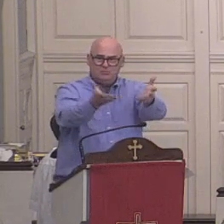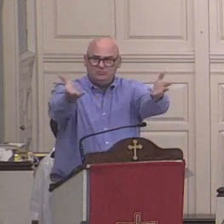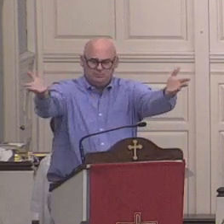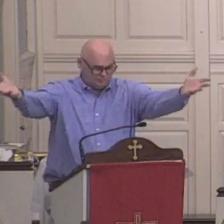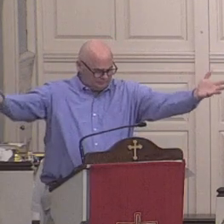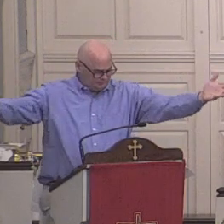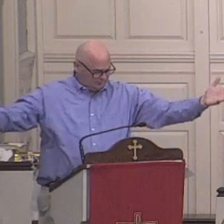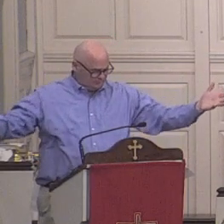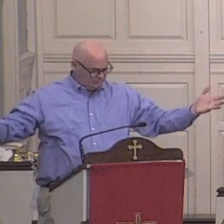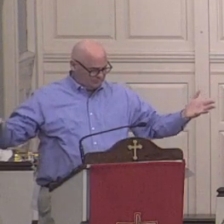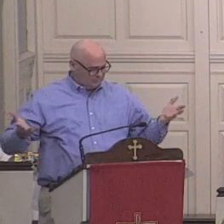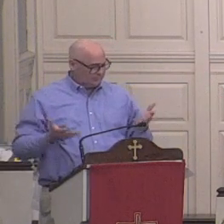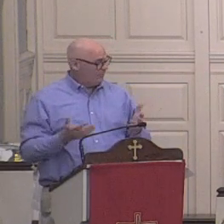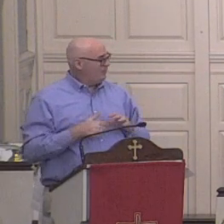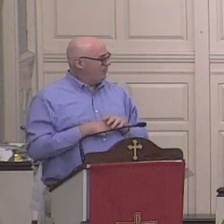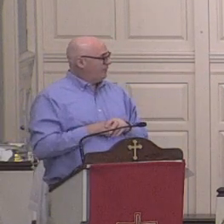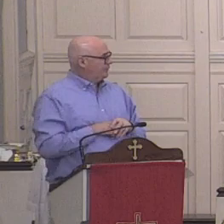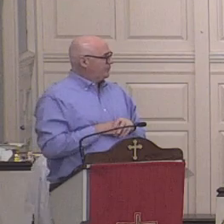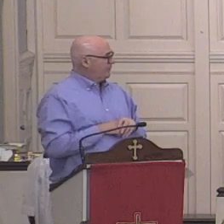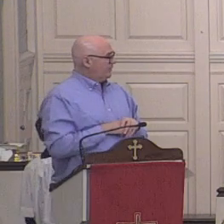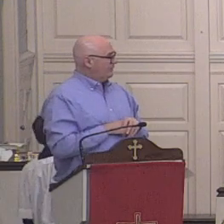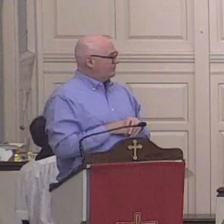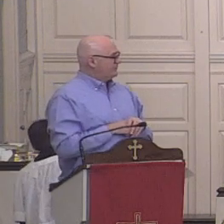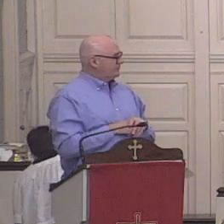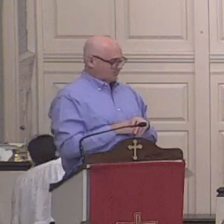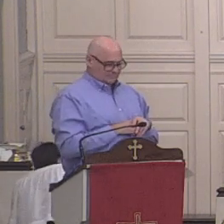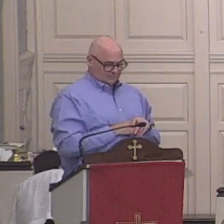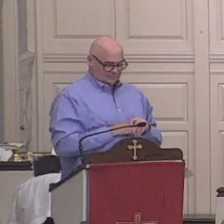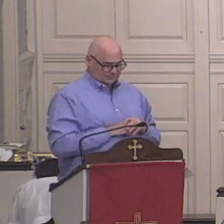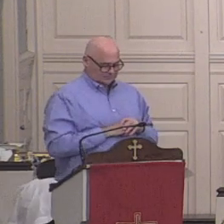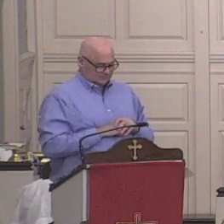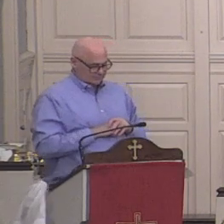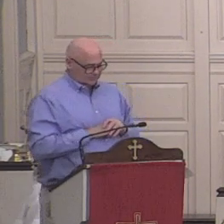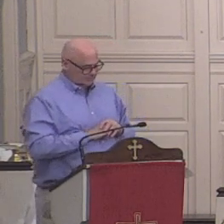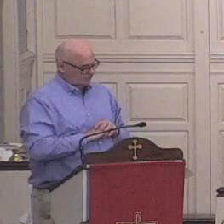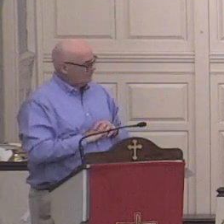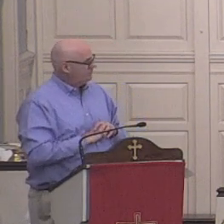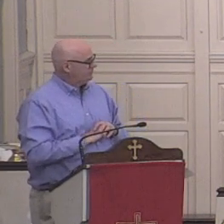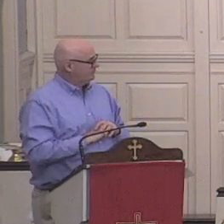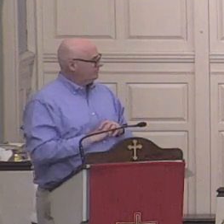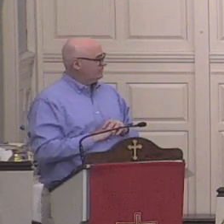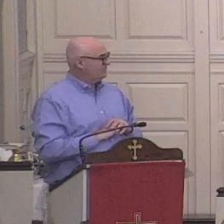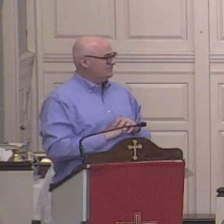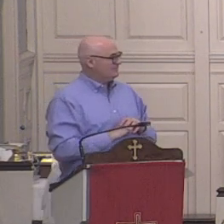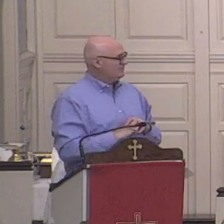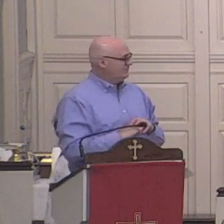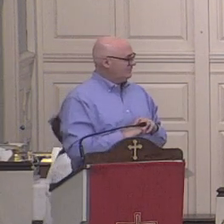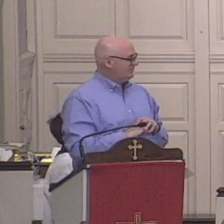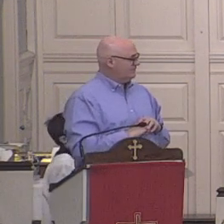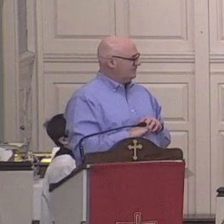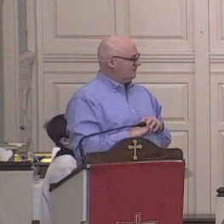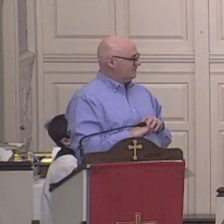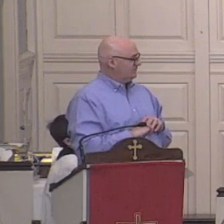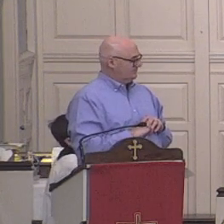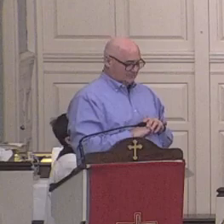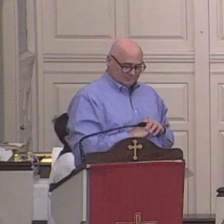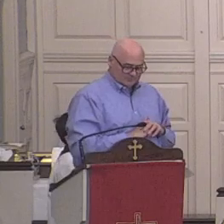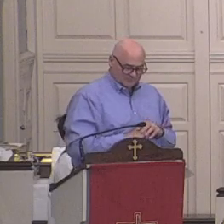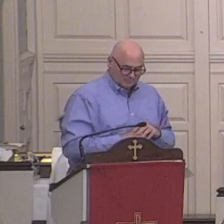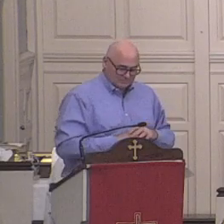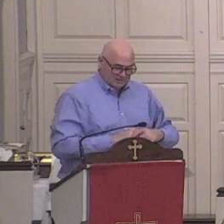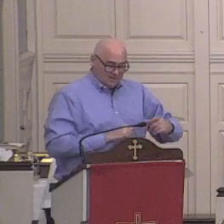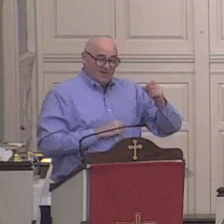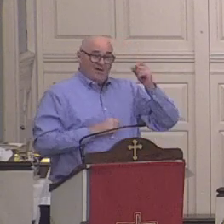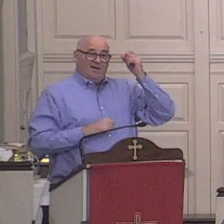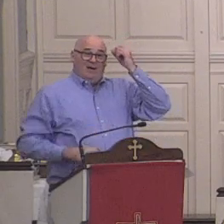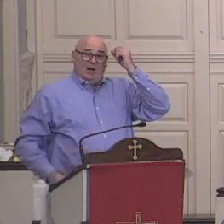And began to ask him to do for them as he was accustomed. Pilate answered, "Do you want me to